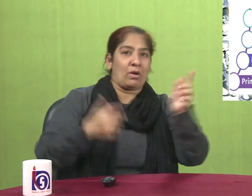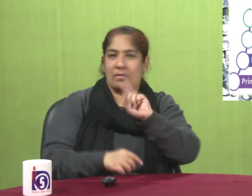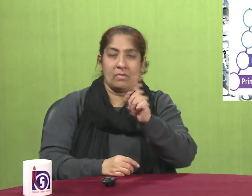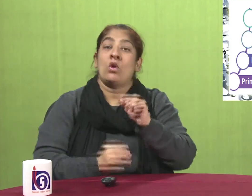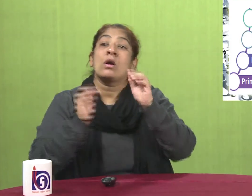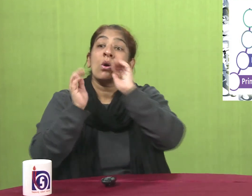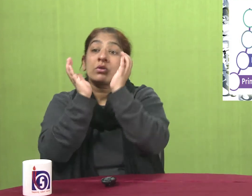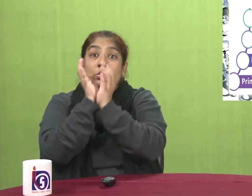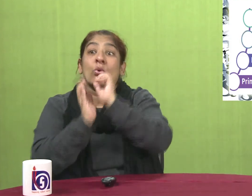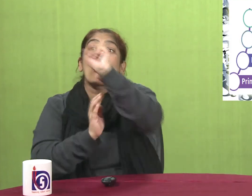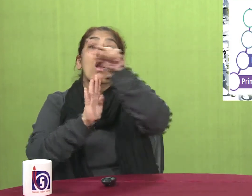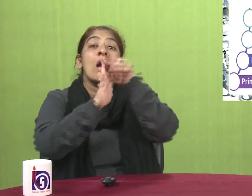of insurance company.